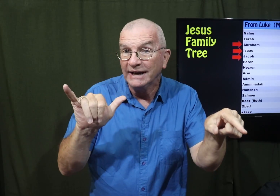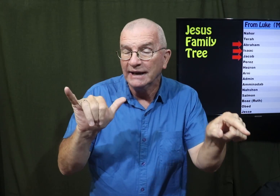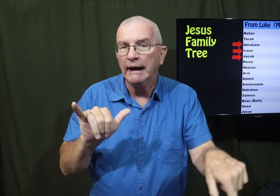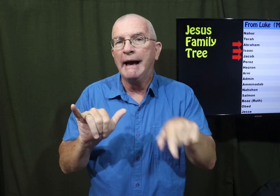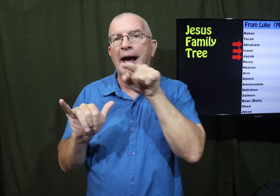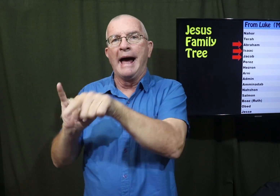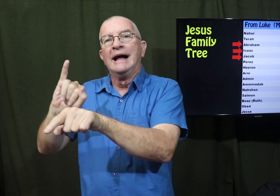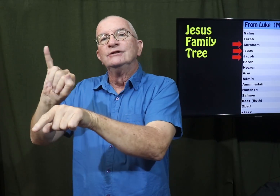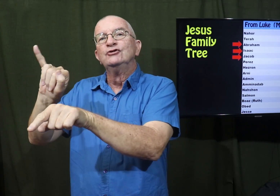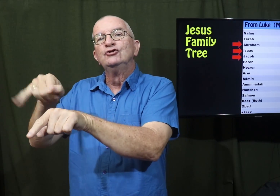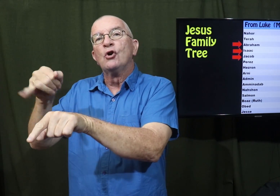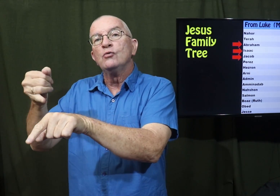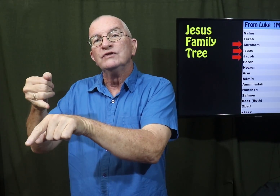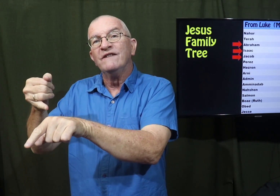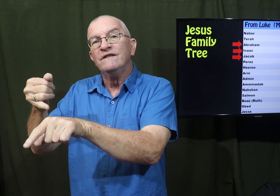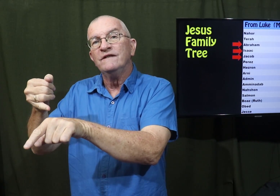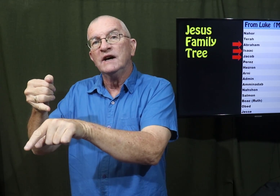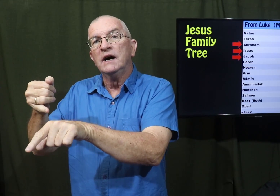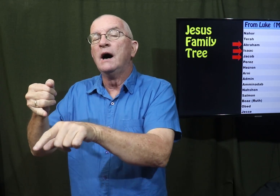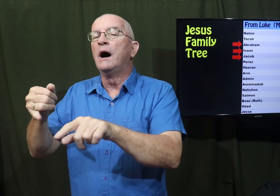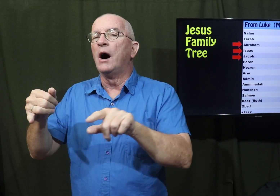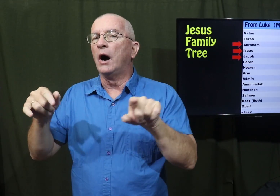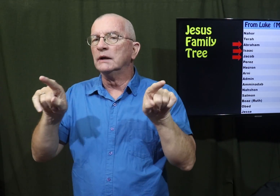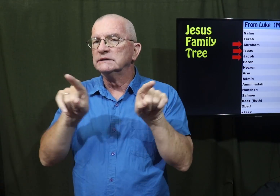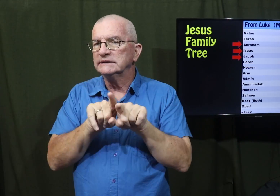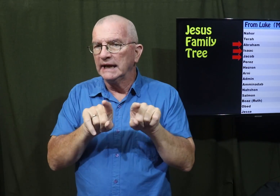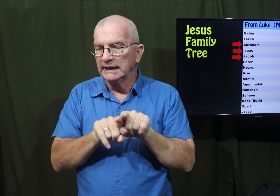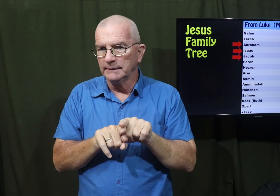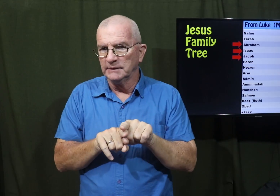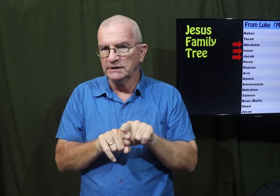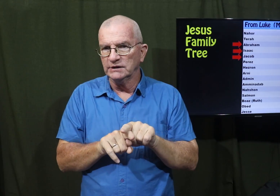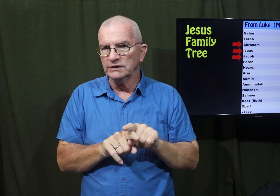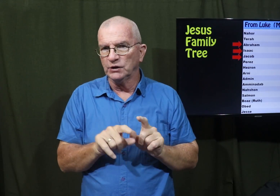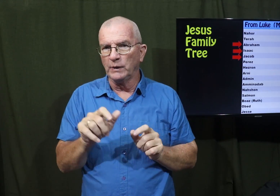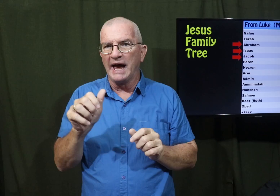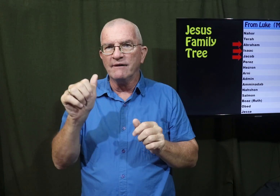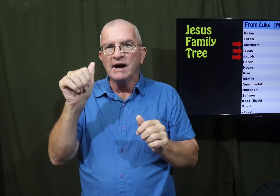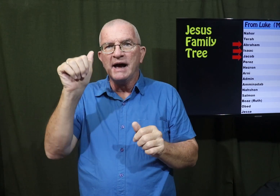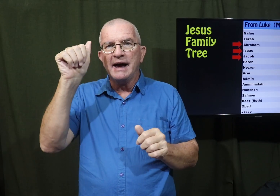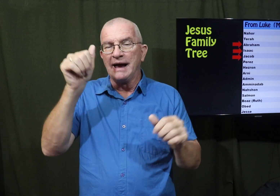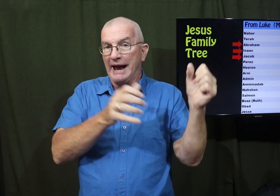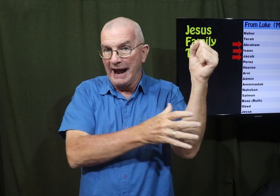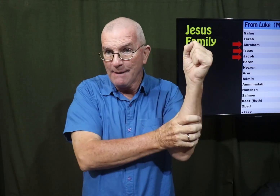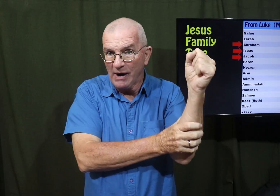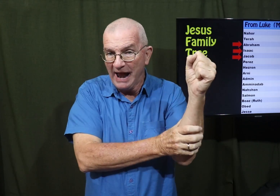many of the names from Mary and from Joseph's family are the same.